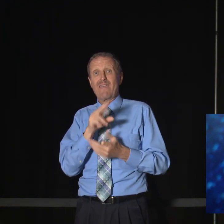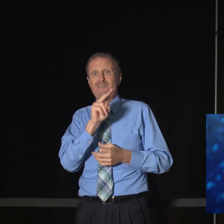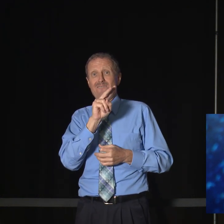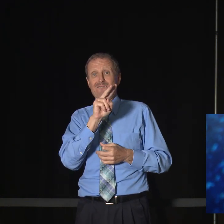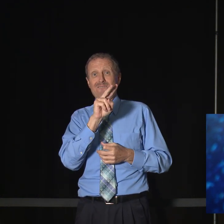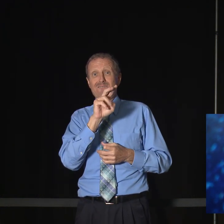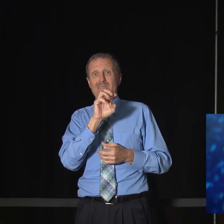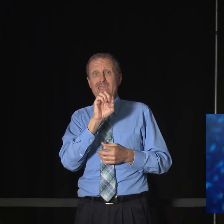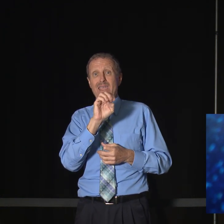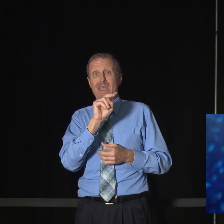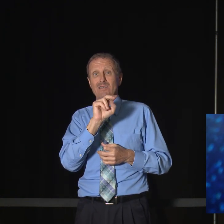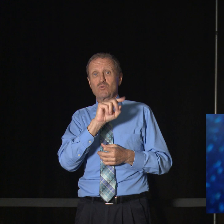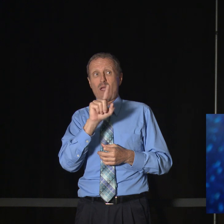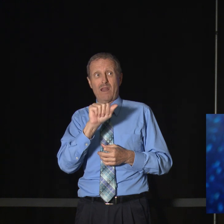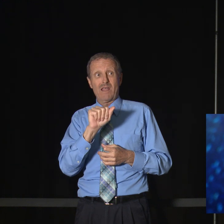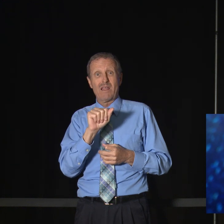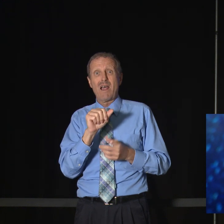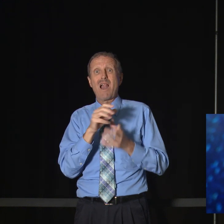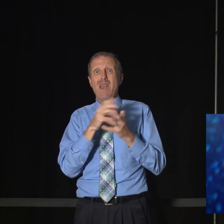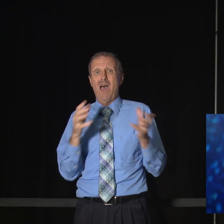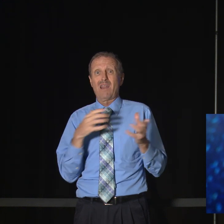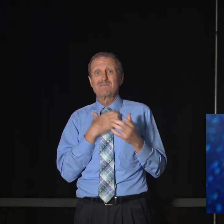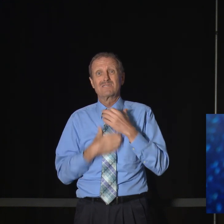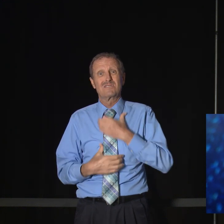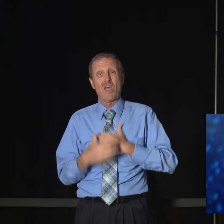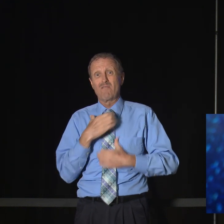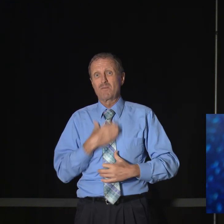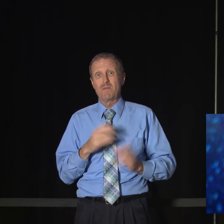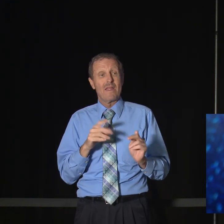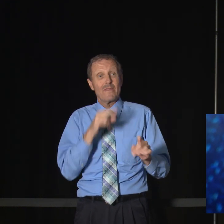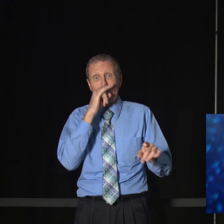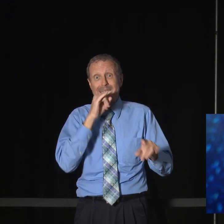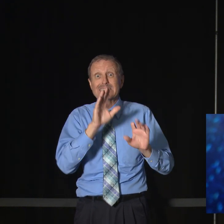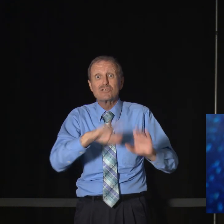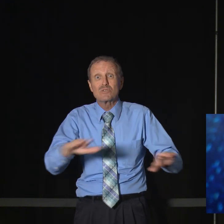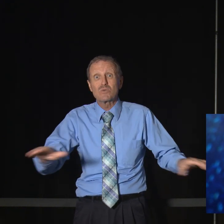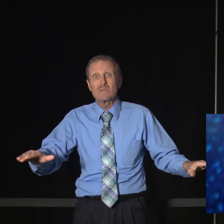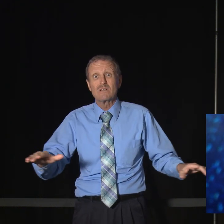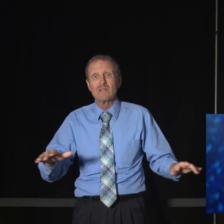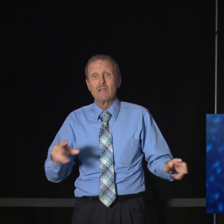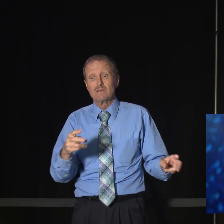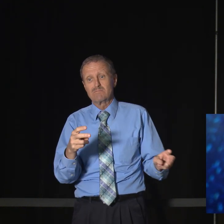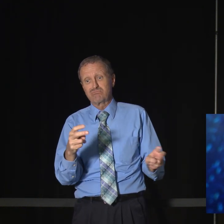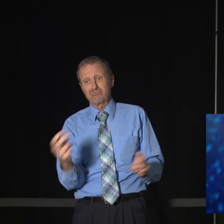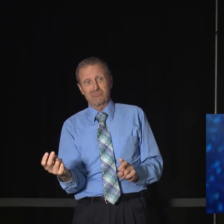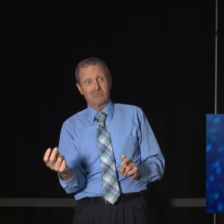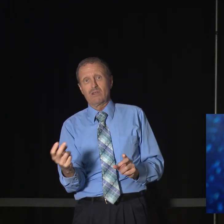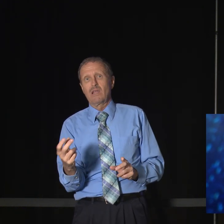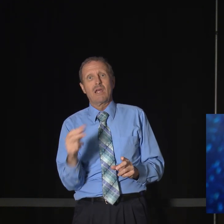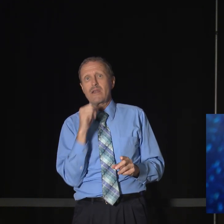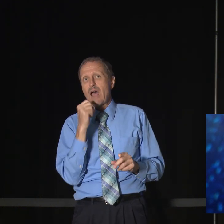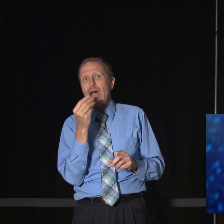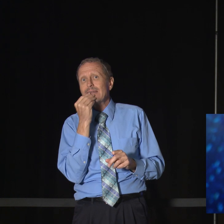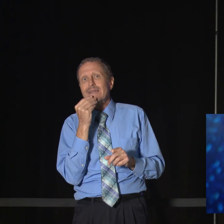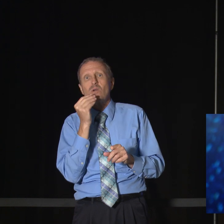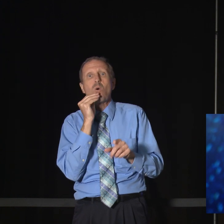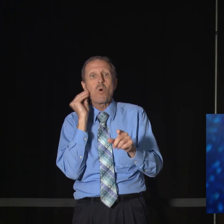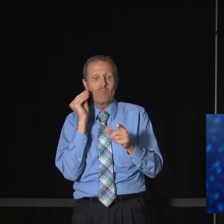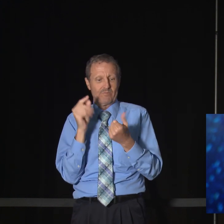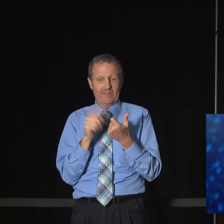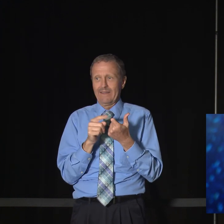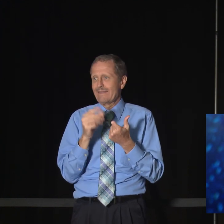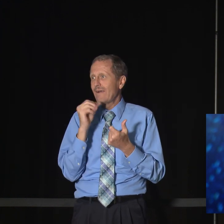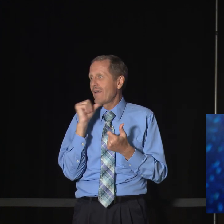there's so much starvation that the kids, their children, are passing out in the streets because they're not eating at home, they're not